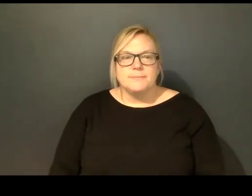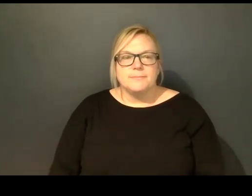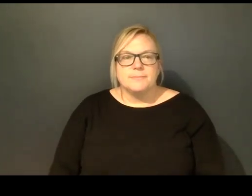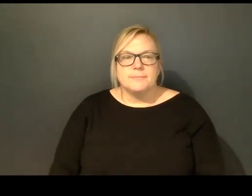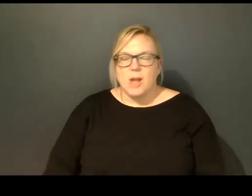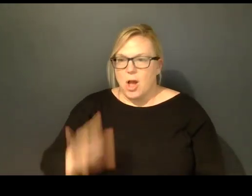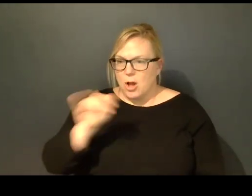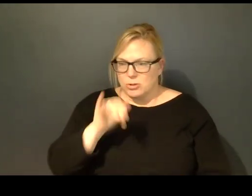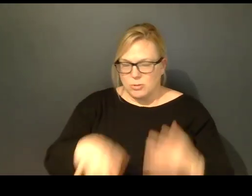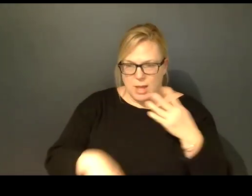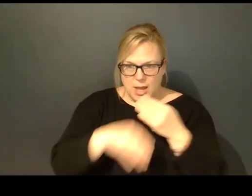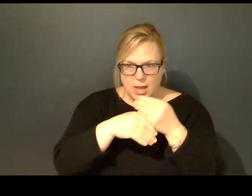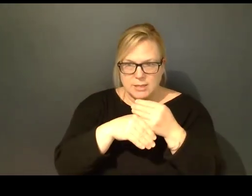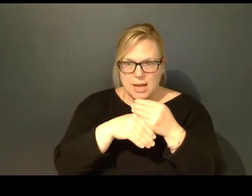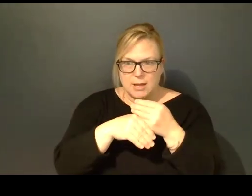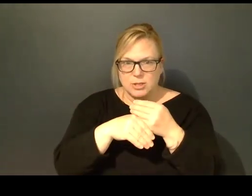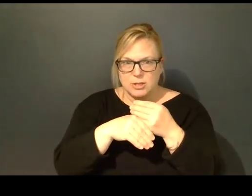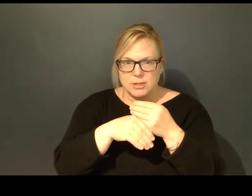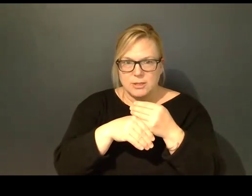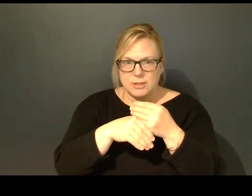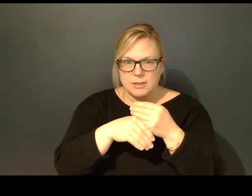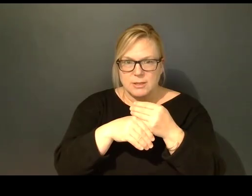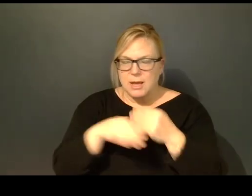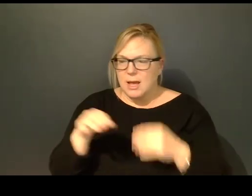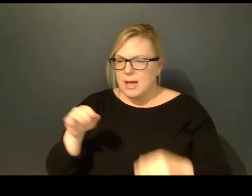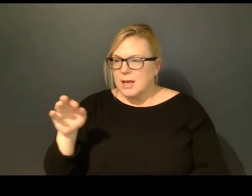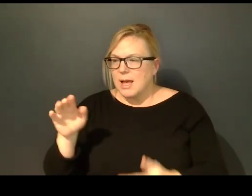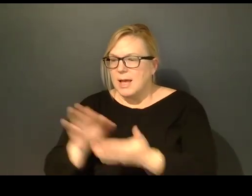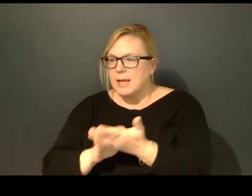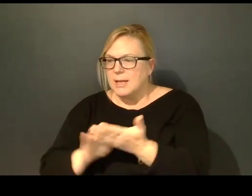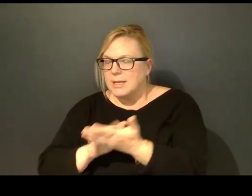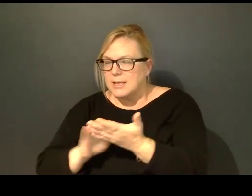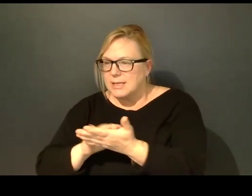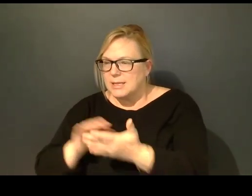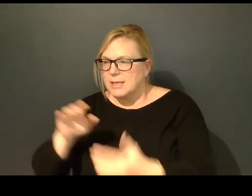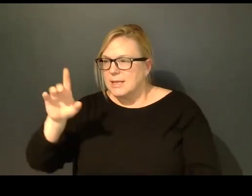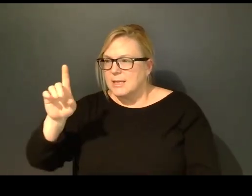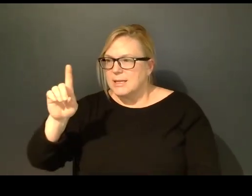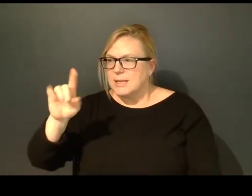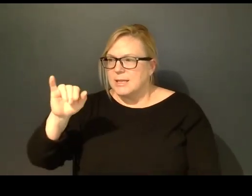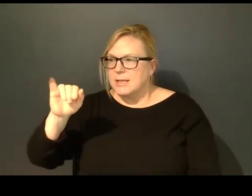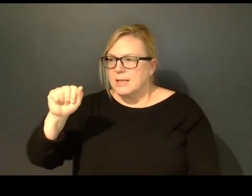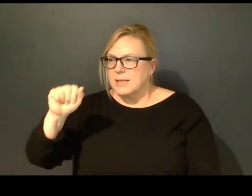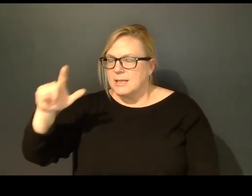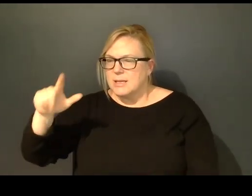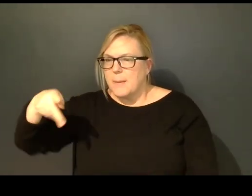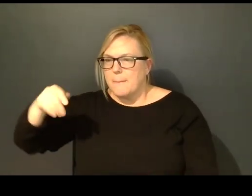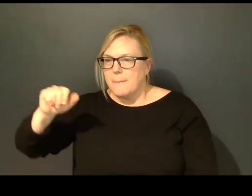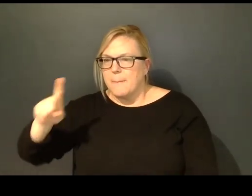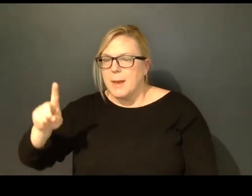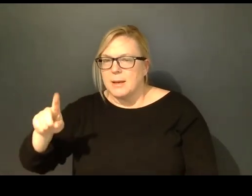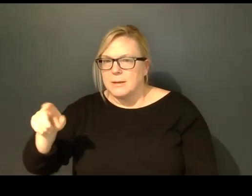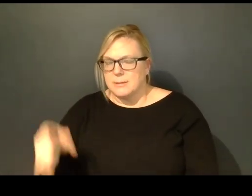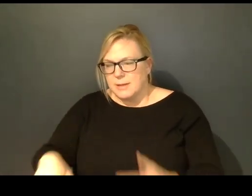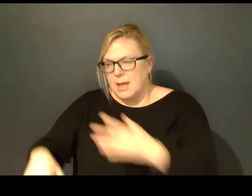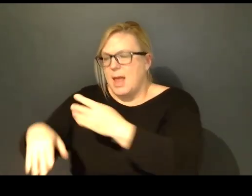also attached a dial pad right alongside it, so that now obviously I would have to know Franco